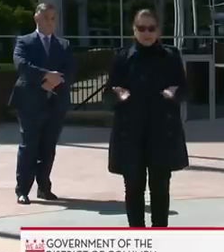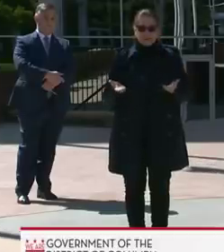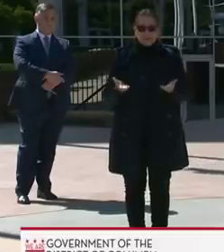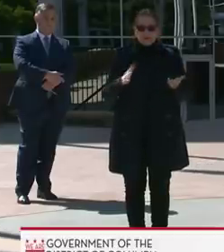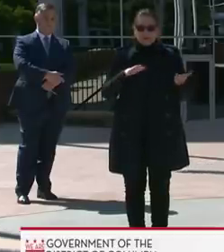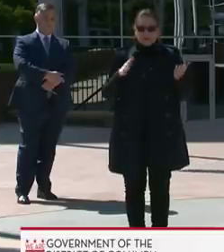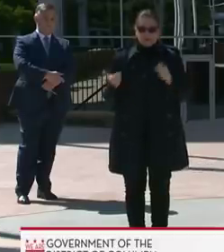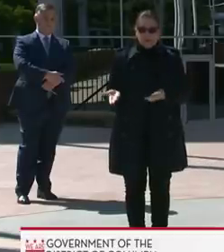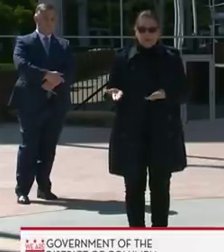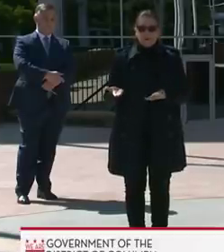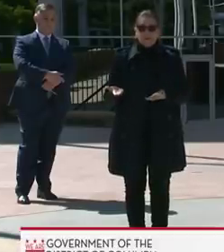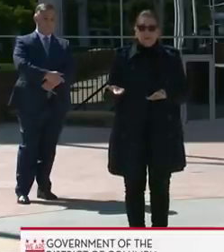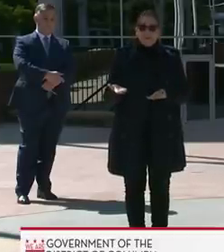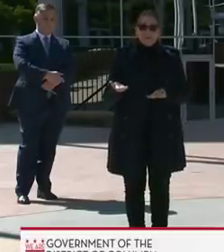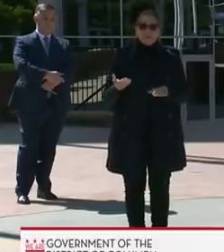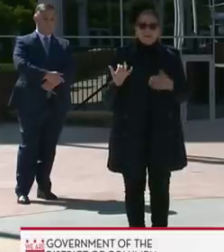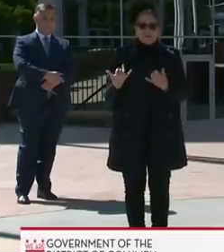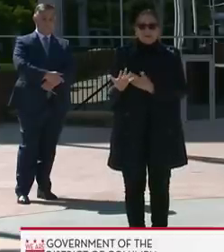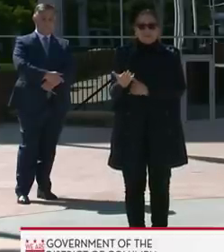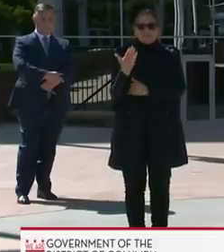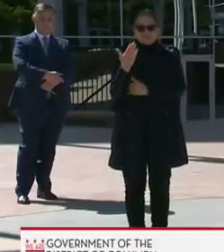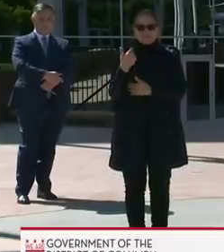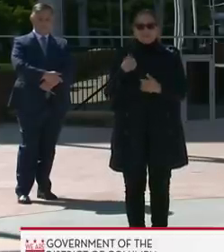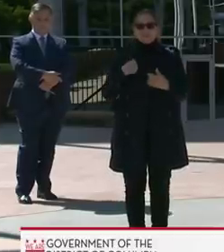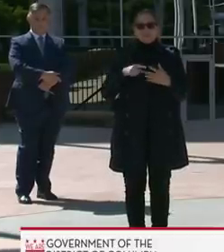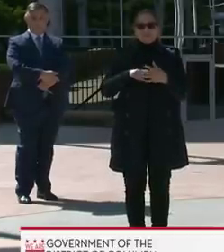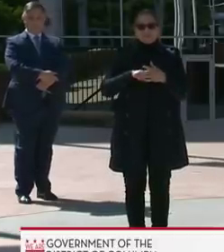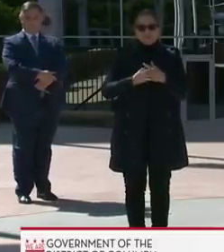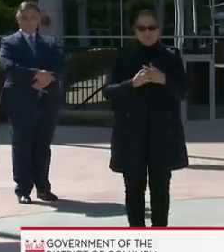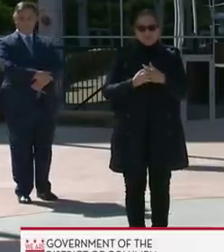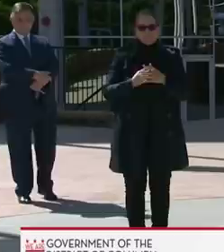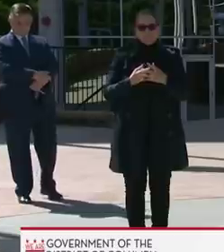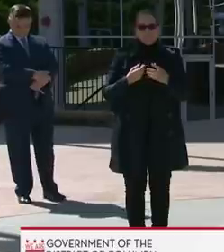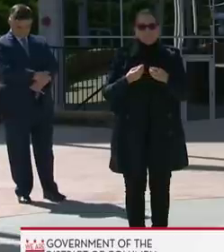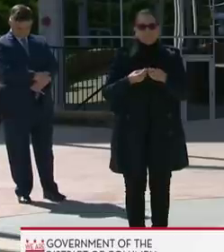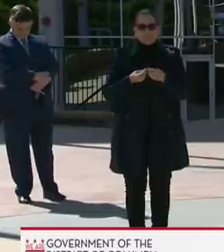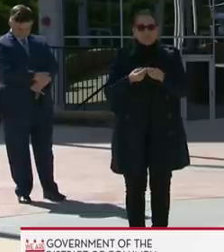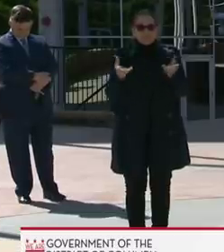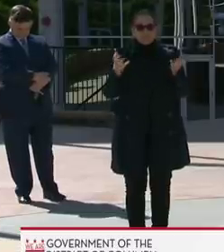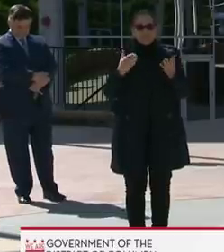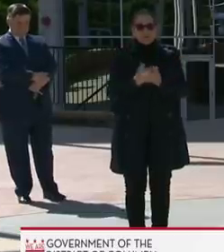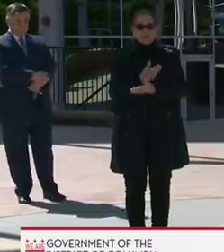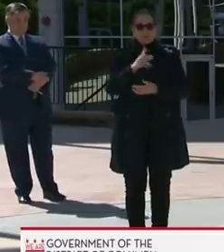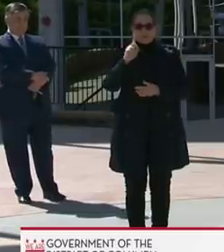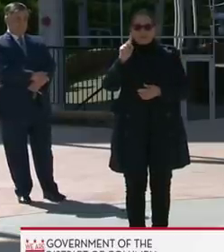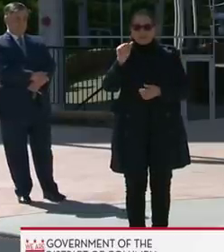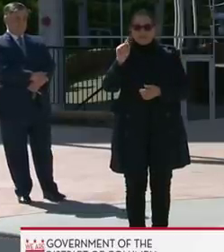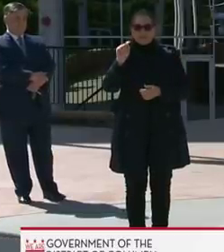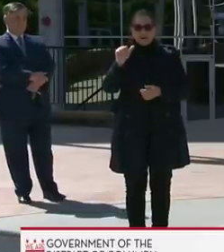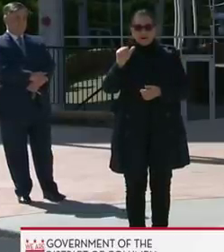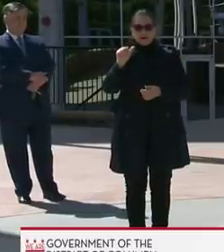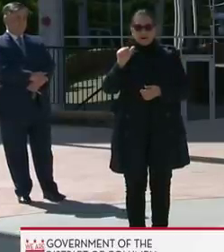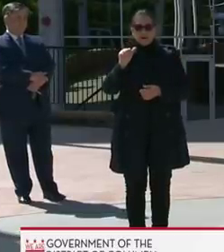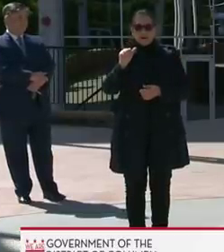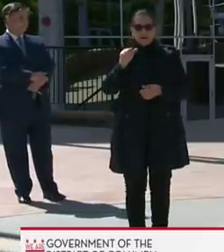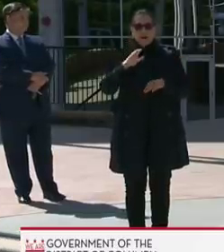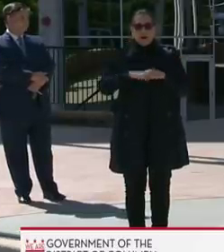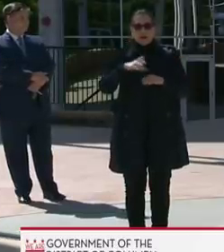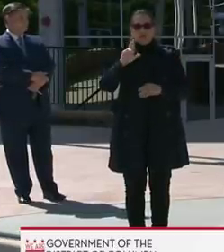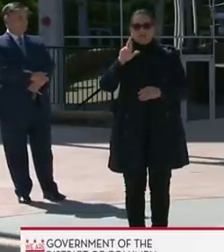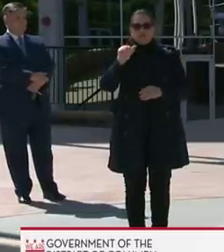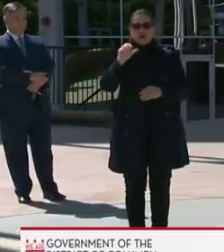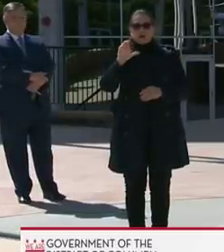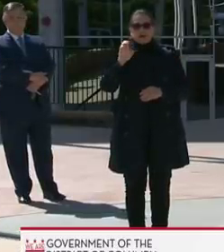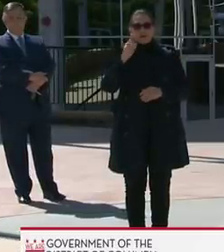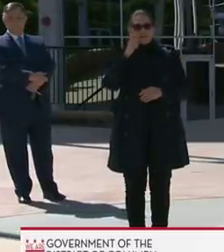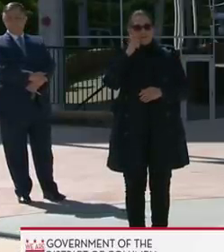releasing some of our data broken down by race, and our intent is to share as much